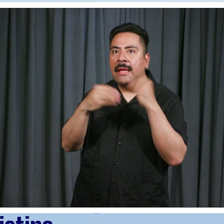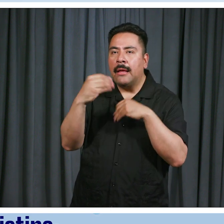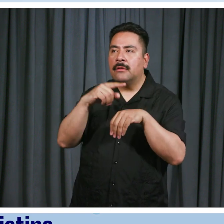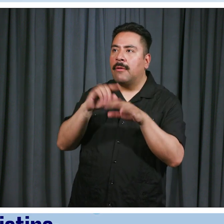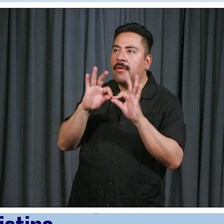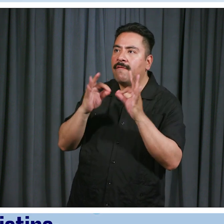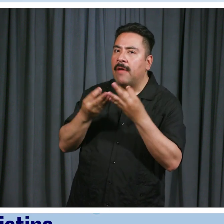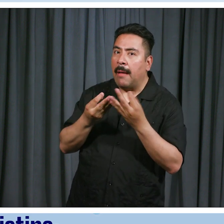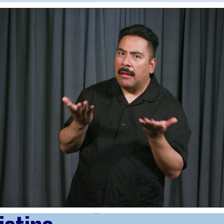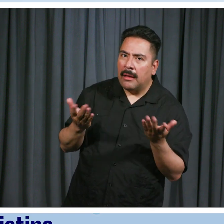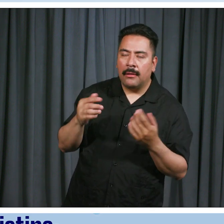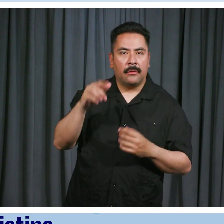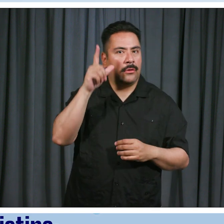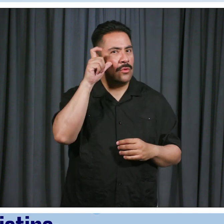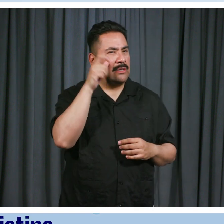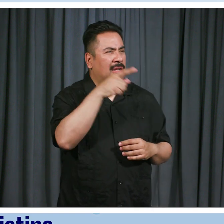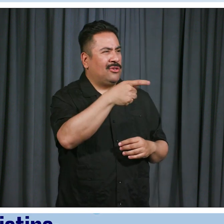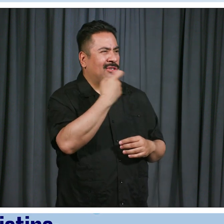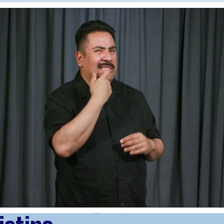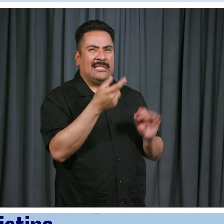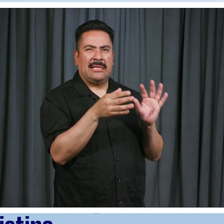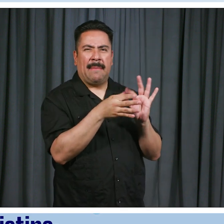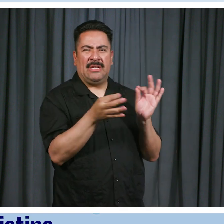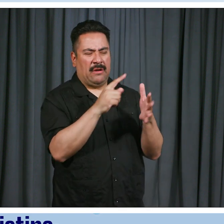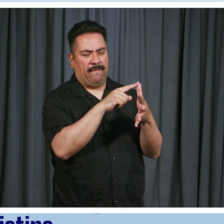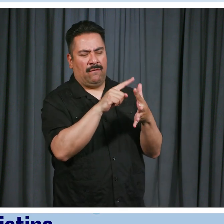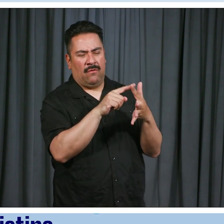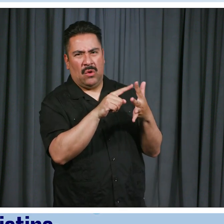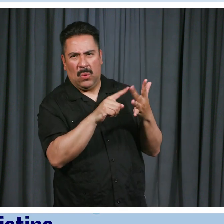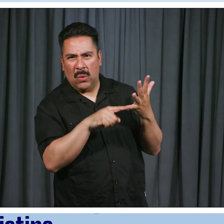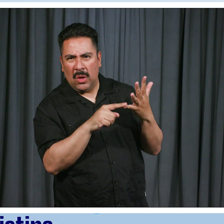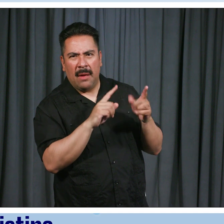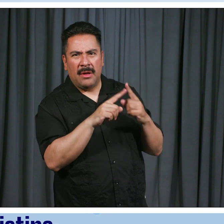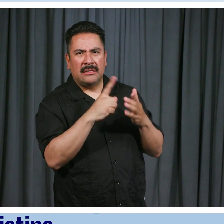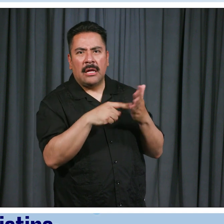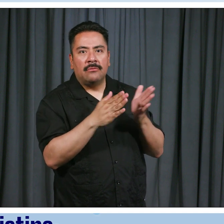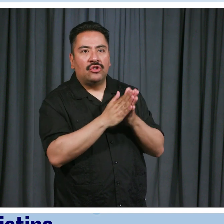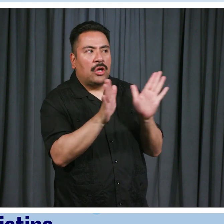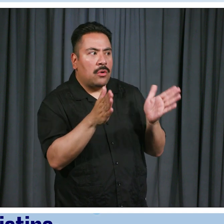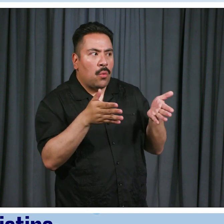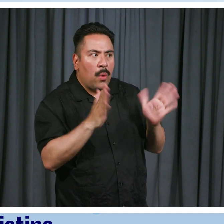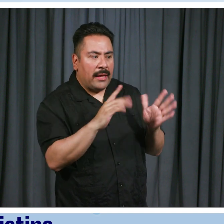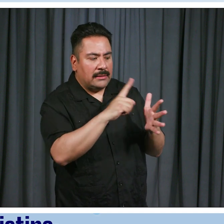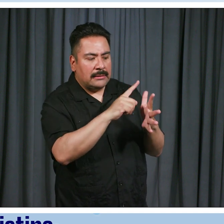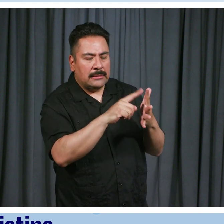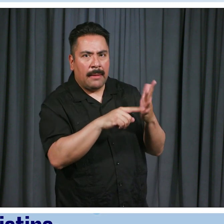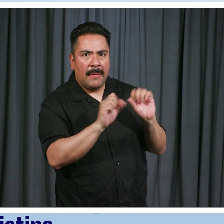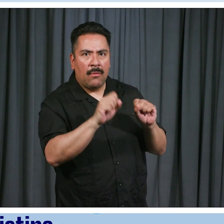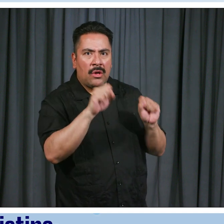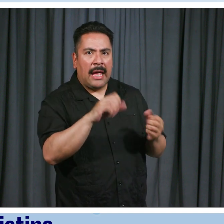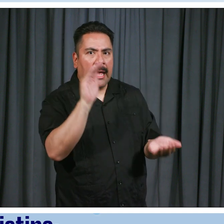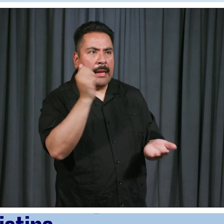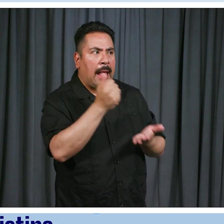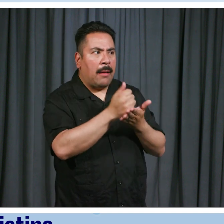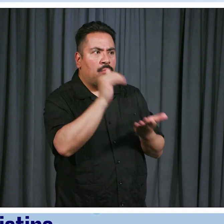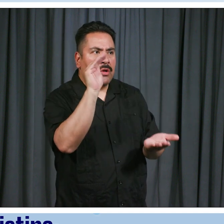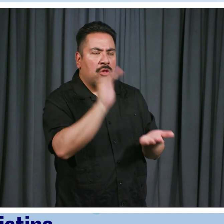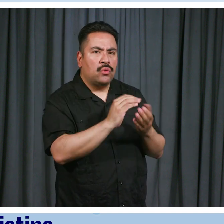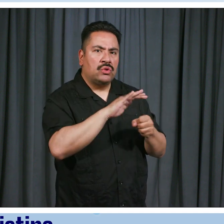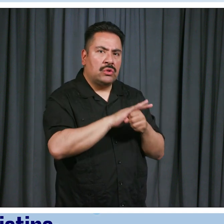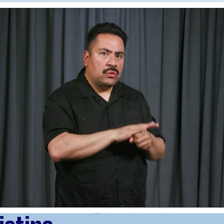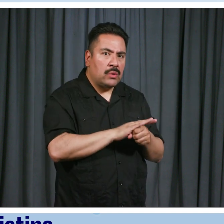okay. And you just mentioned a few, but what are some general ways that people can reduce their stress or